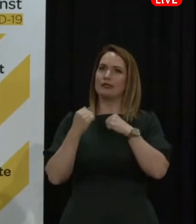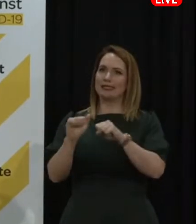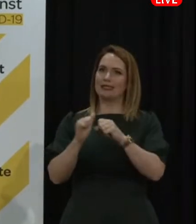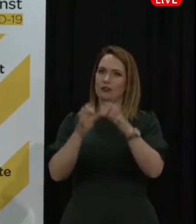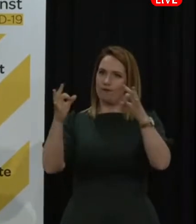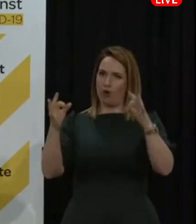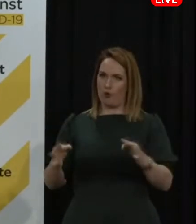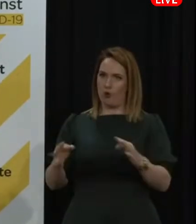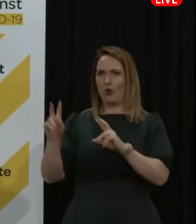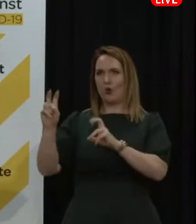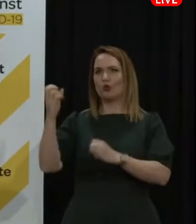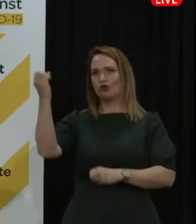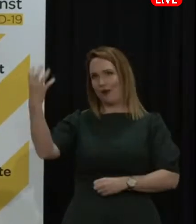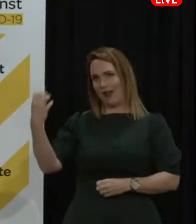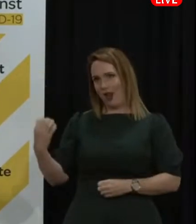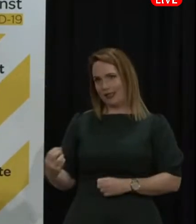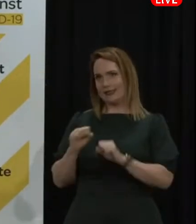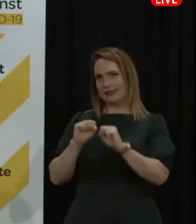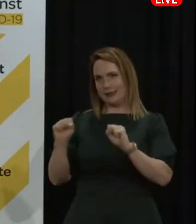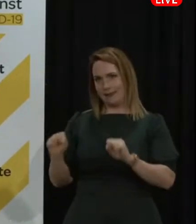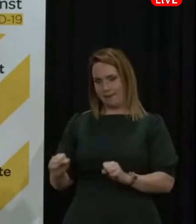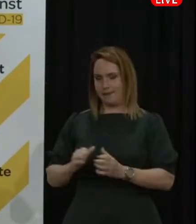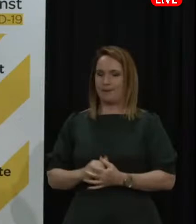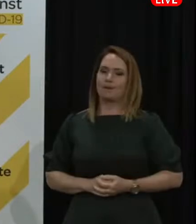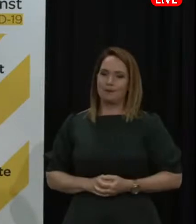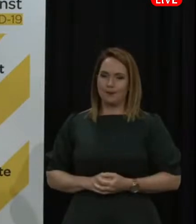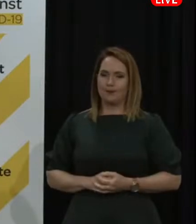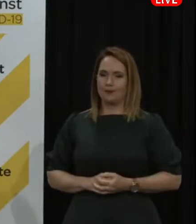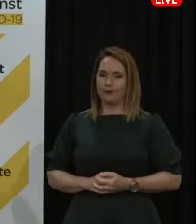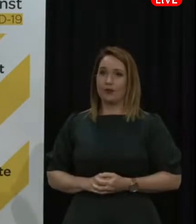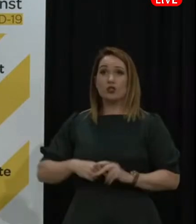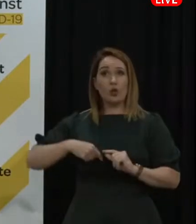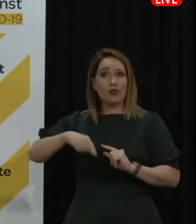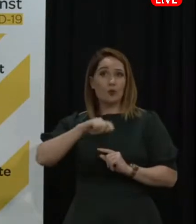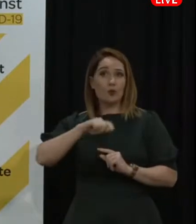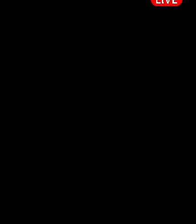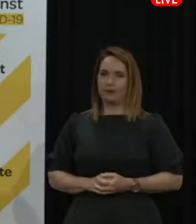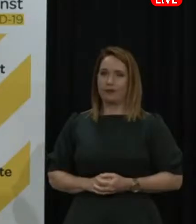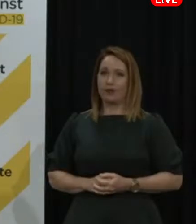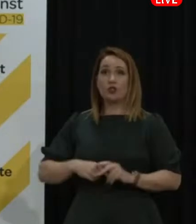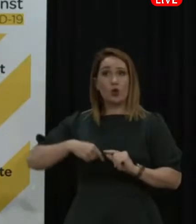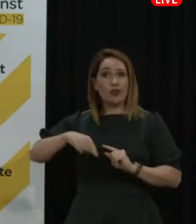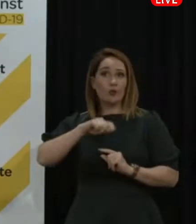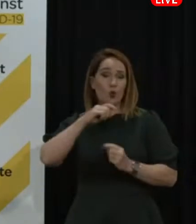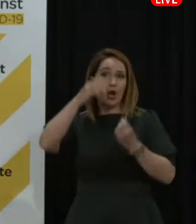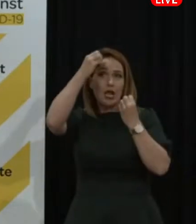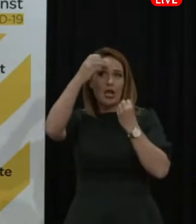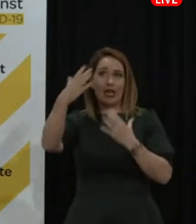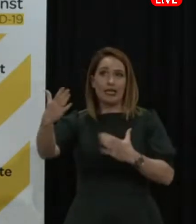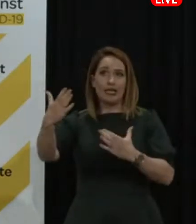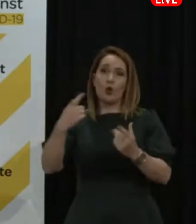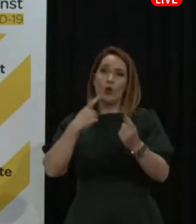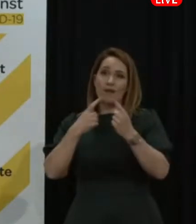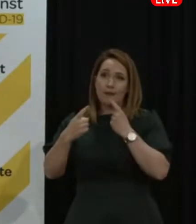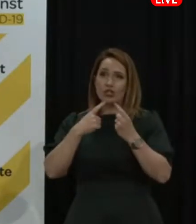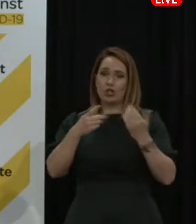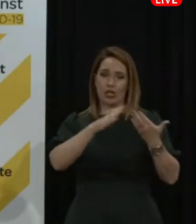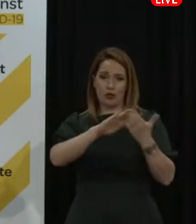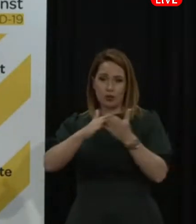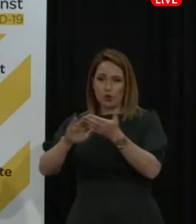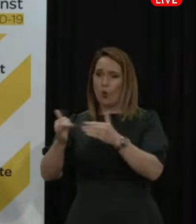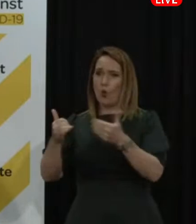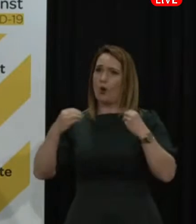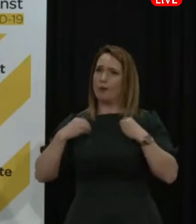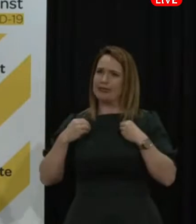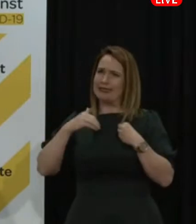light system. This week we'll be setting out some of the key information that people, communities and businesses need to ensure that life